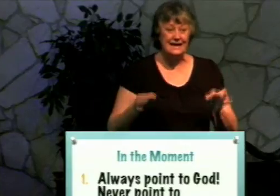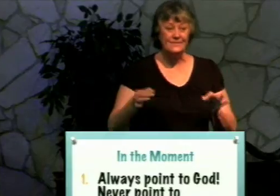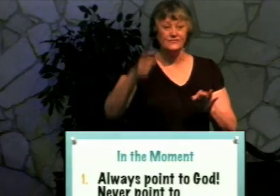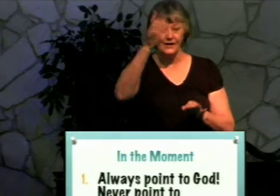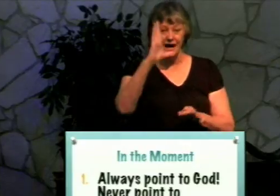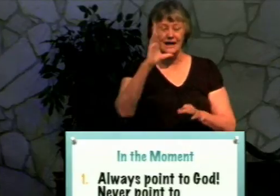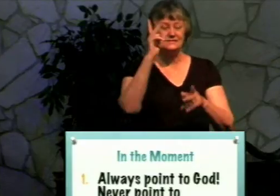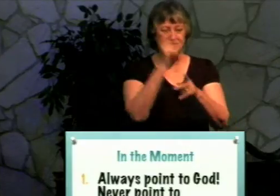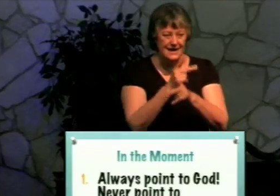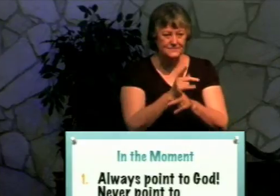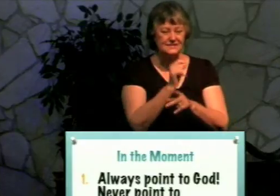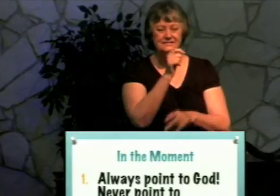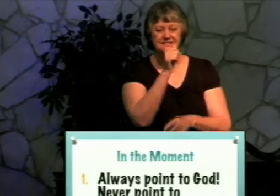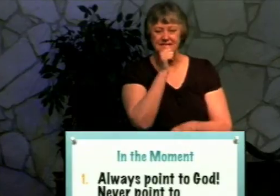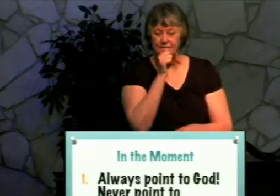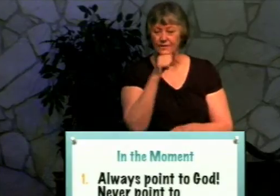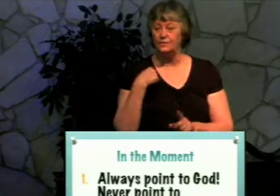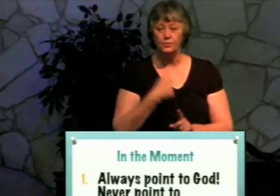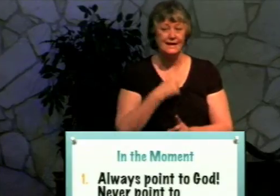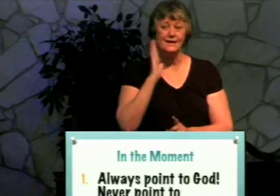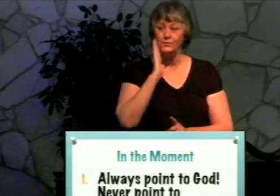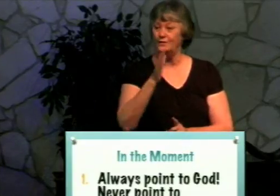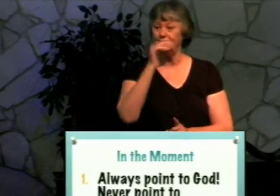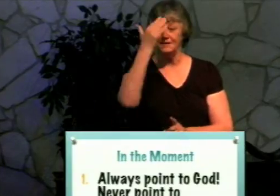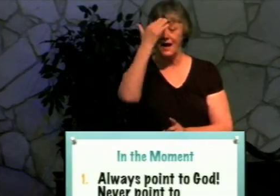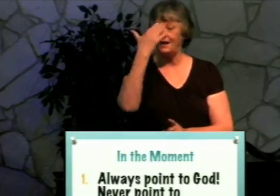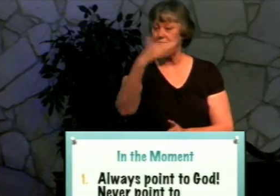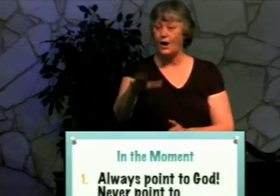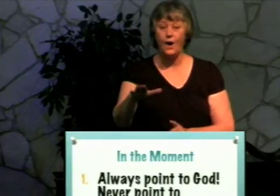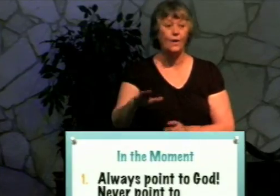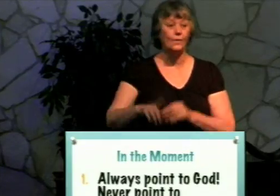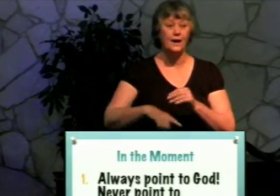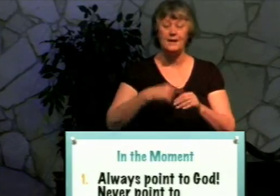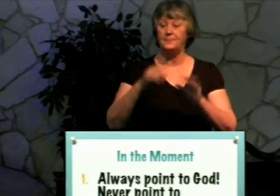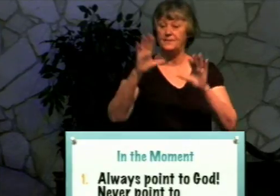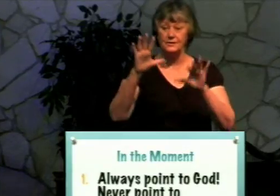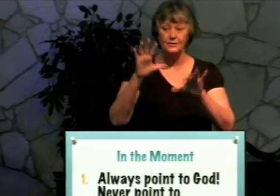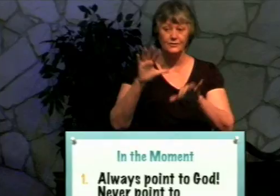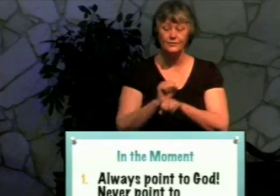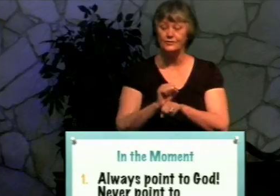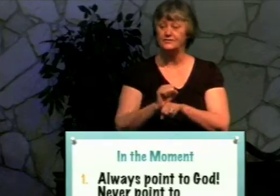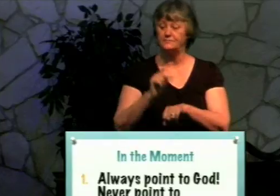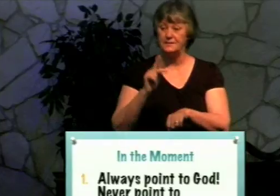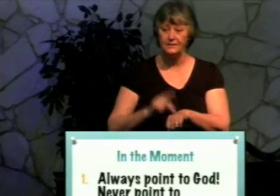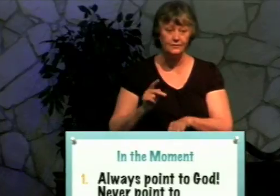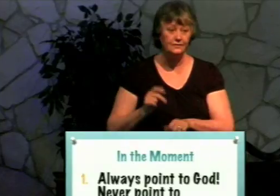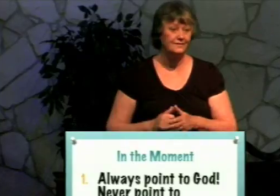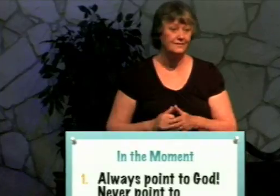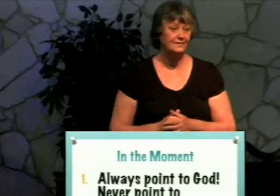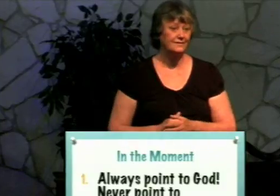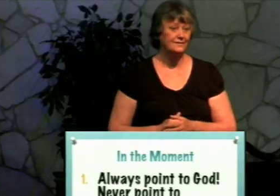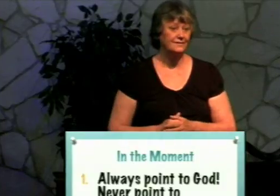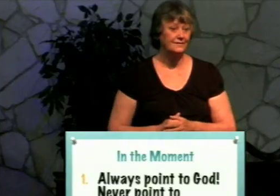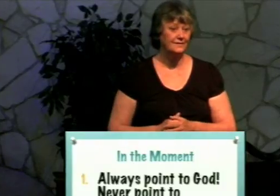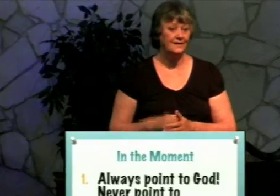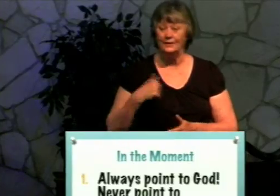If God kept it secret, we would not know about the miracles of Peter.